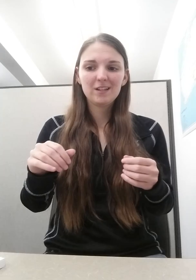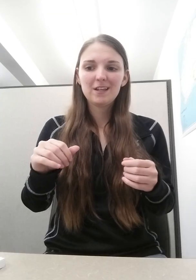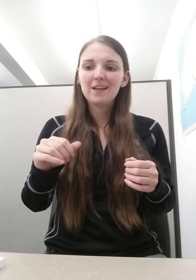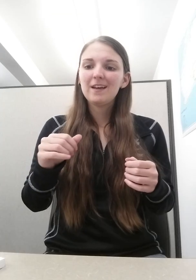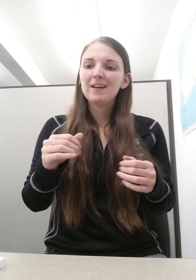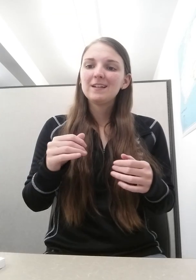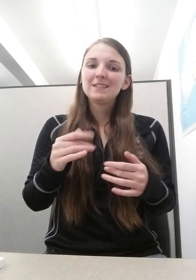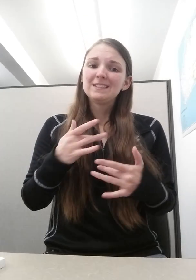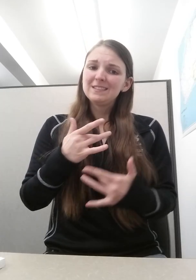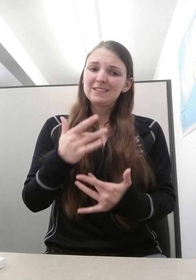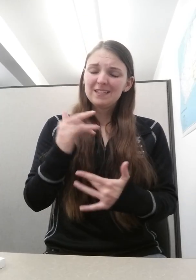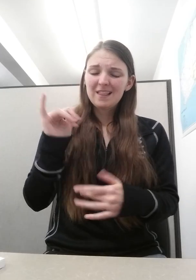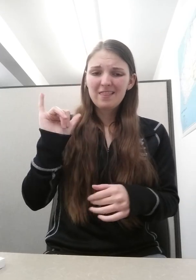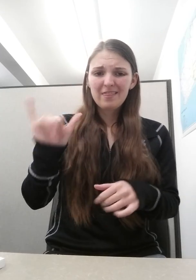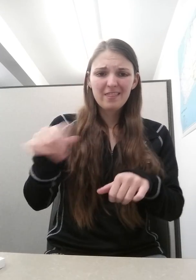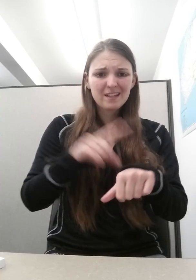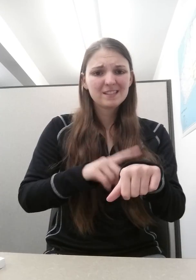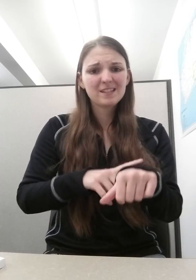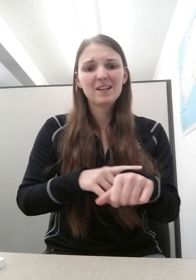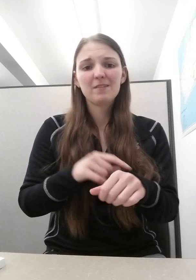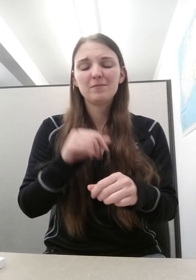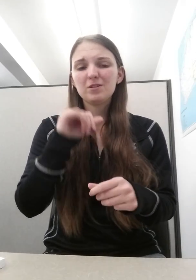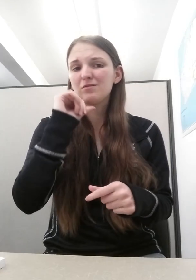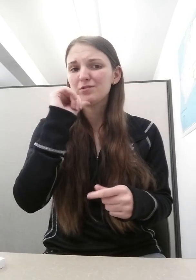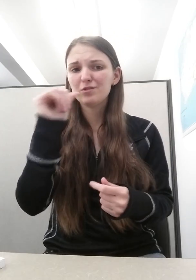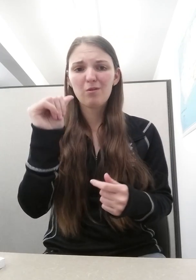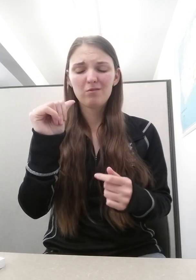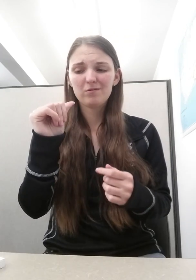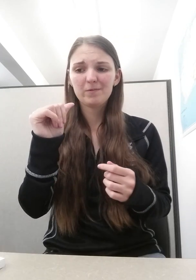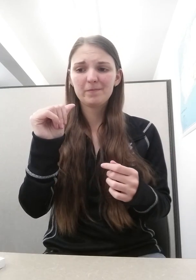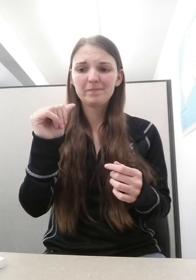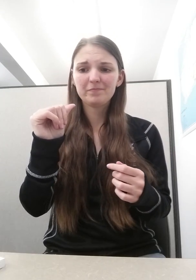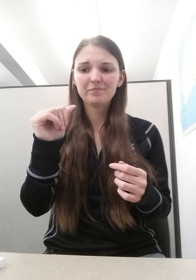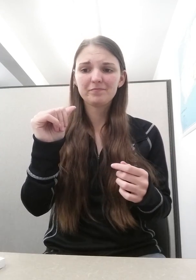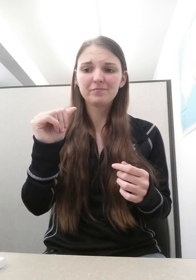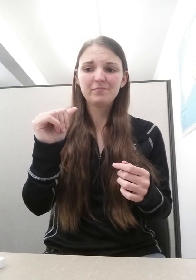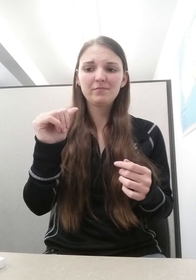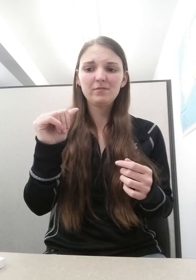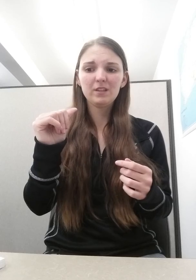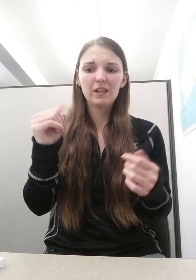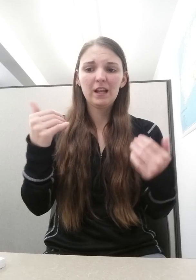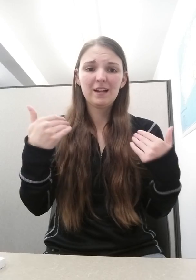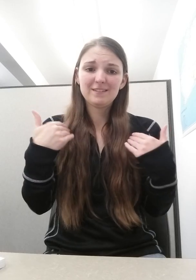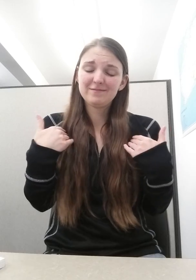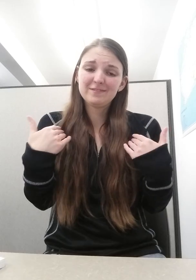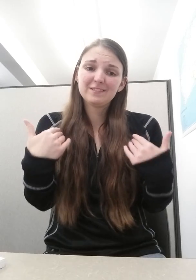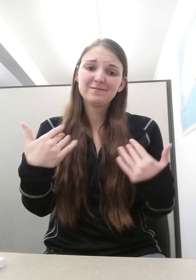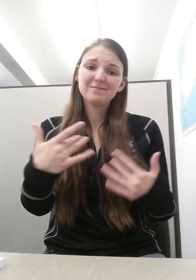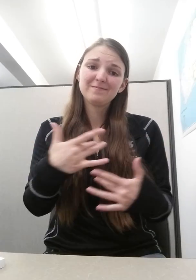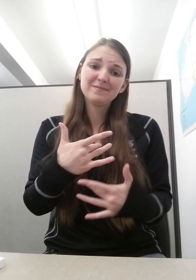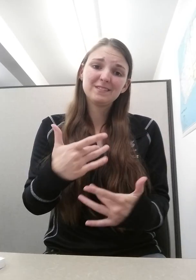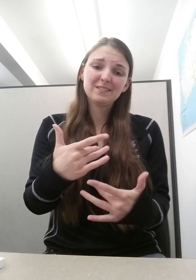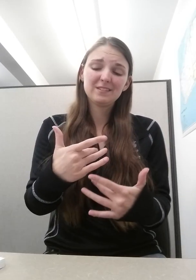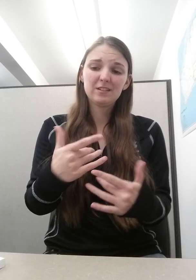because the more kids you had, the more land you could acquire. So children were gems in those days, and you wanted a lot of kids. So it was a